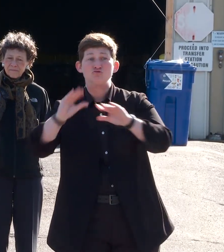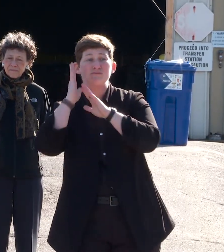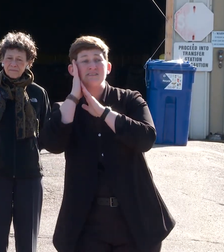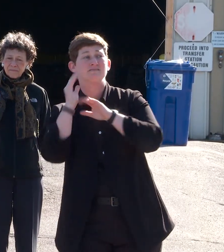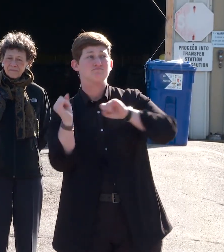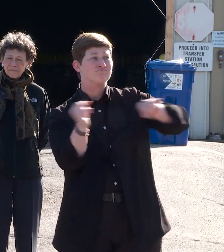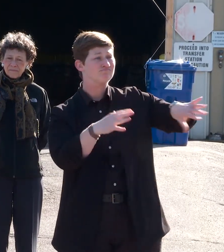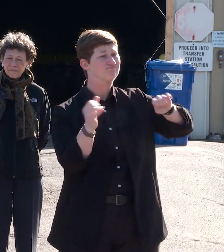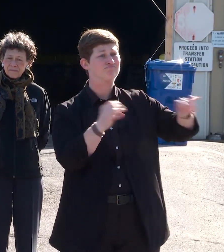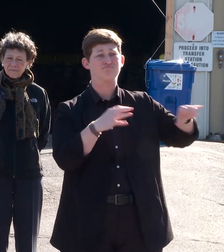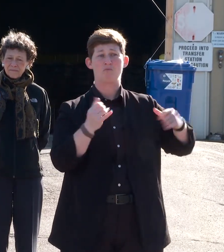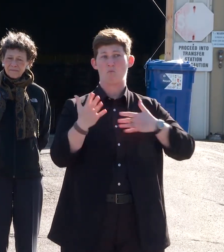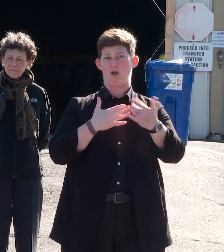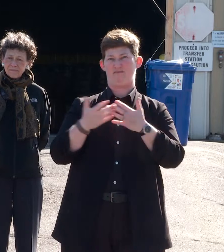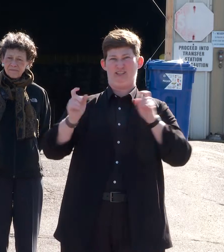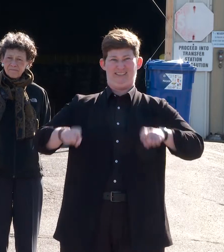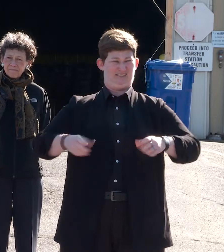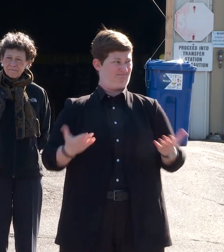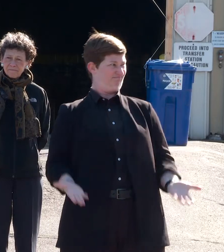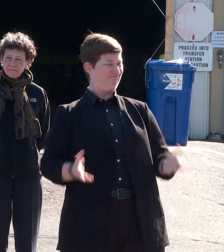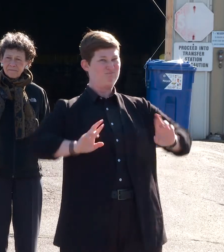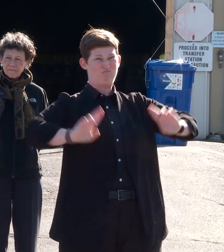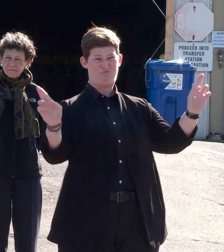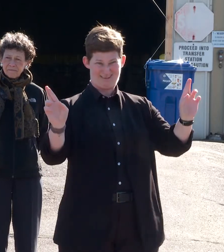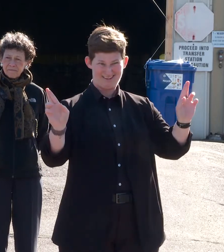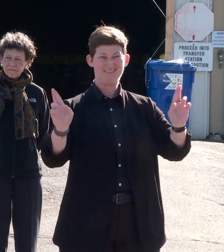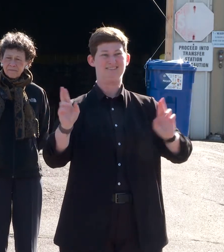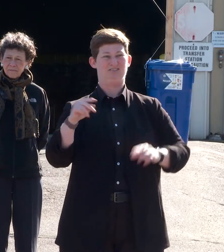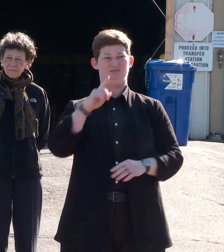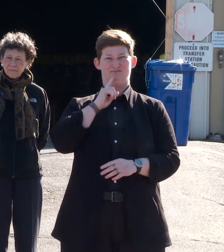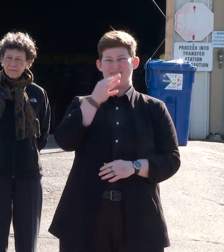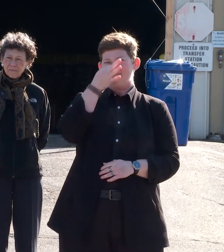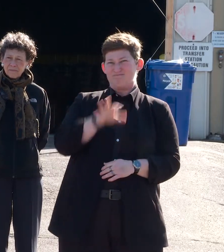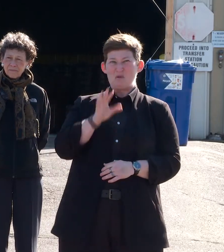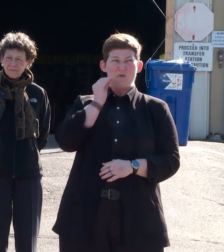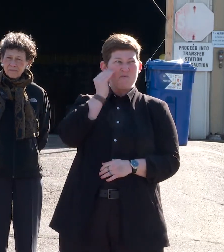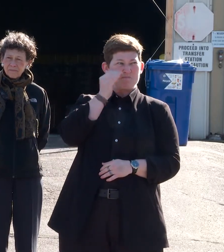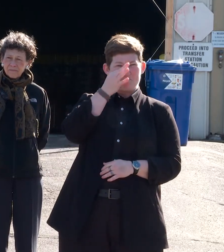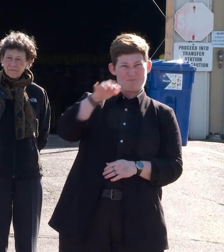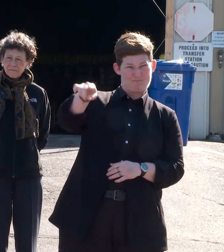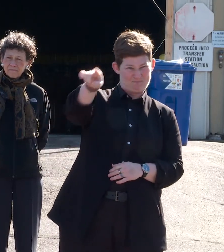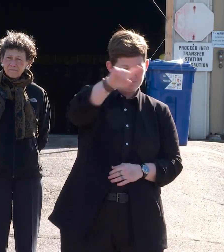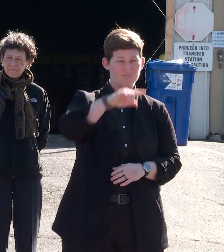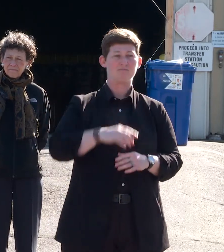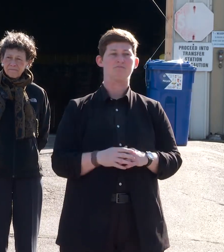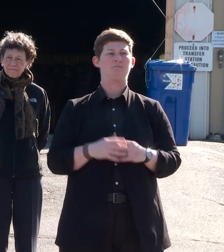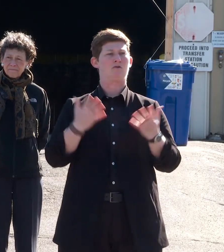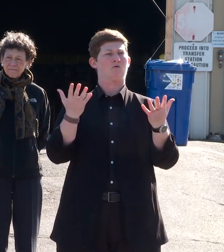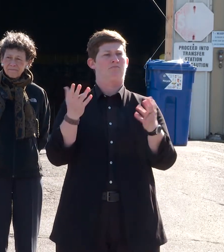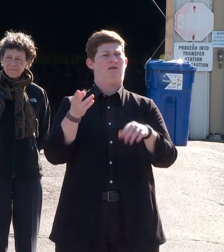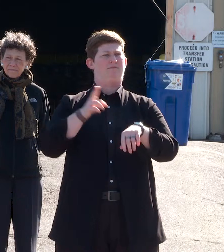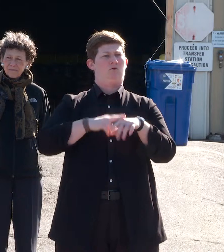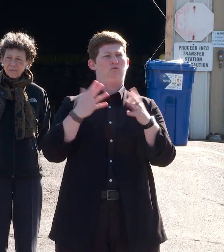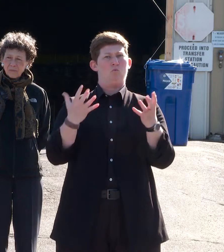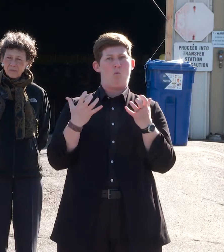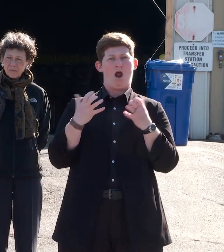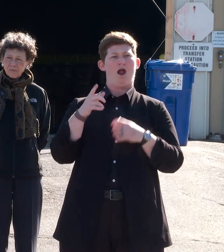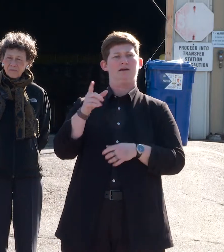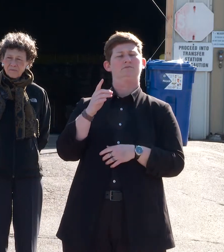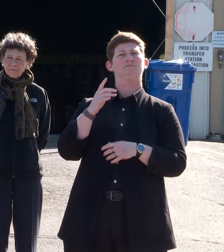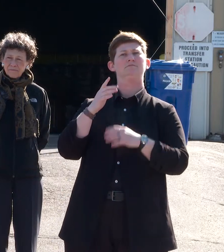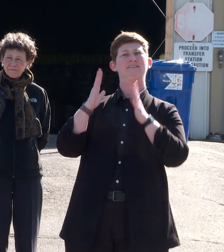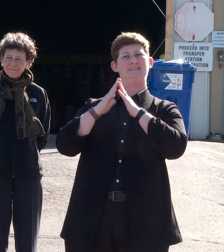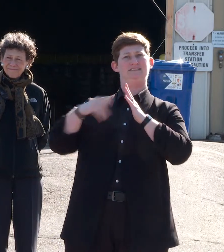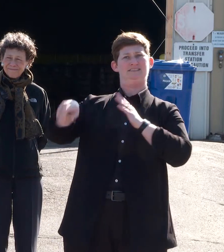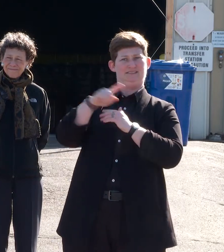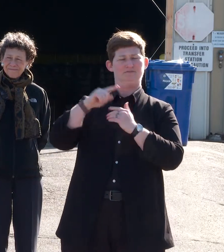need, they can do it right here in their very own neighborhood. And we're trying at the city to cut back on our waste stream. We're trying to get to